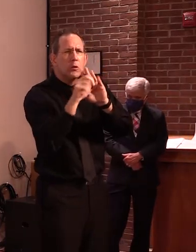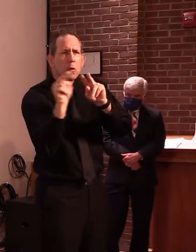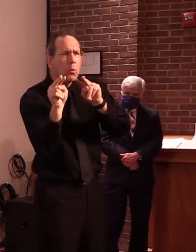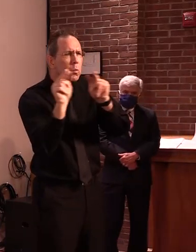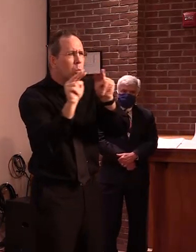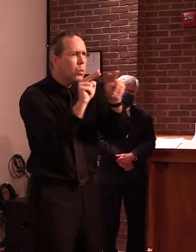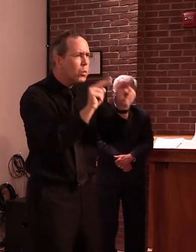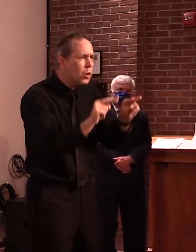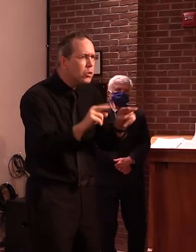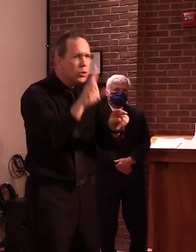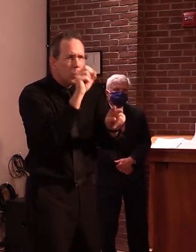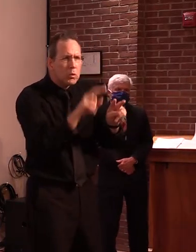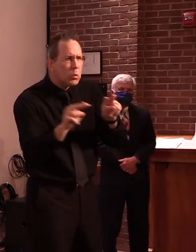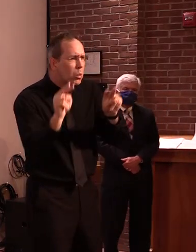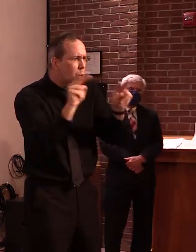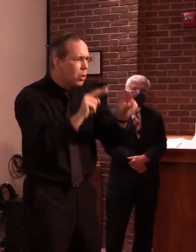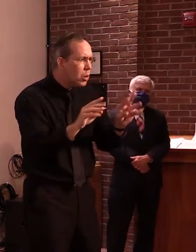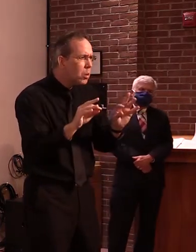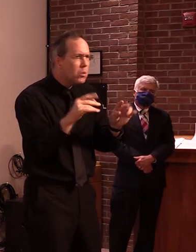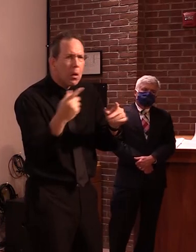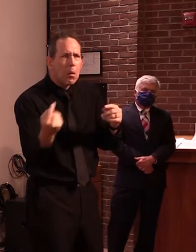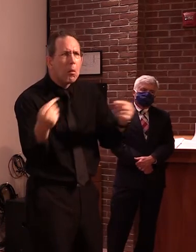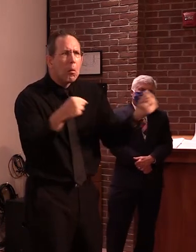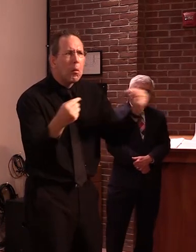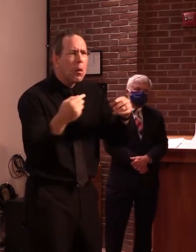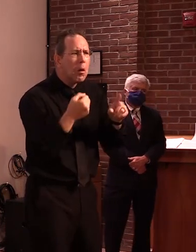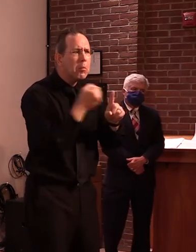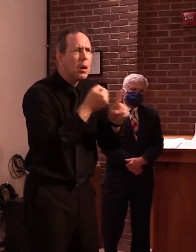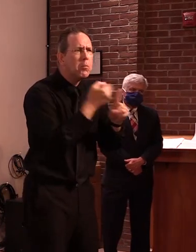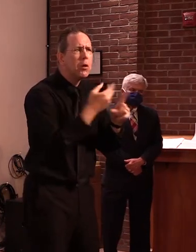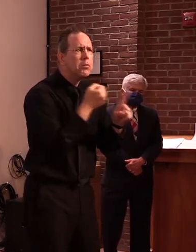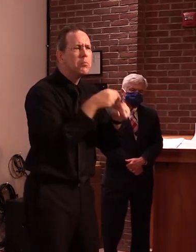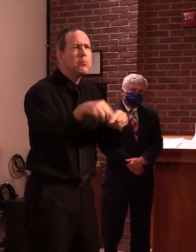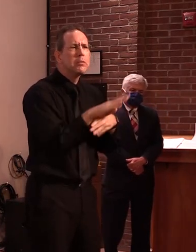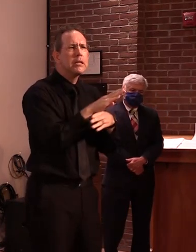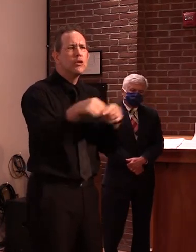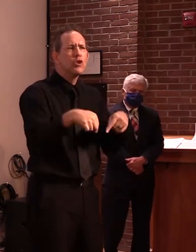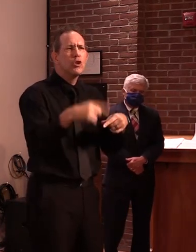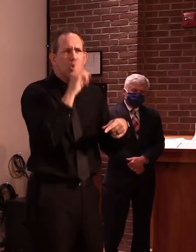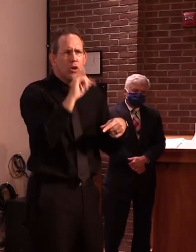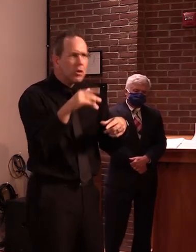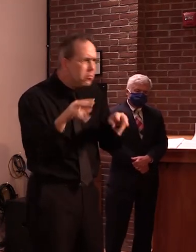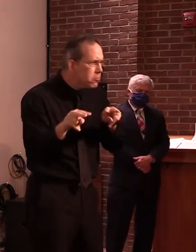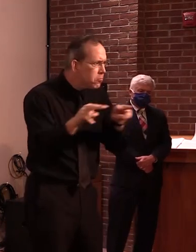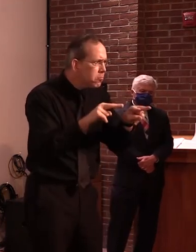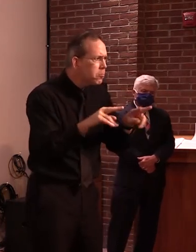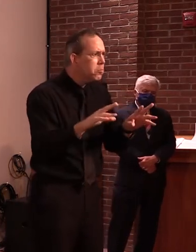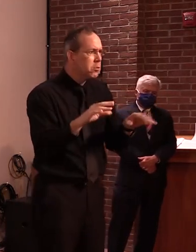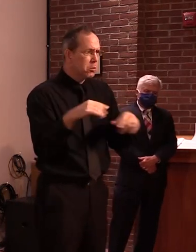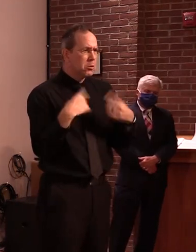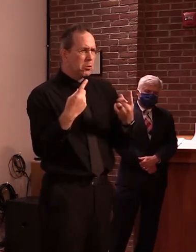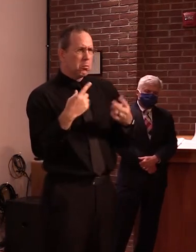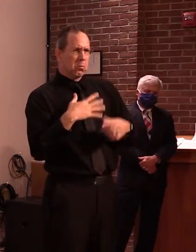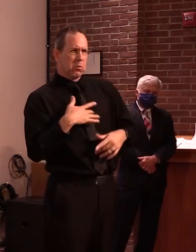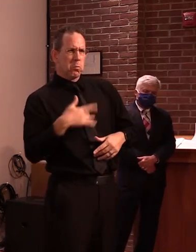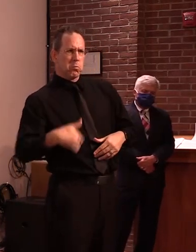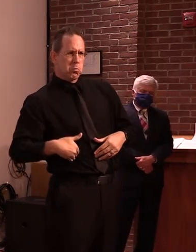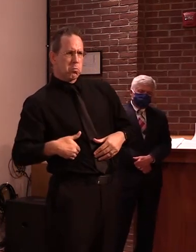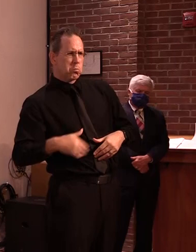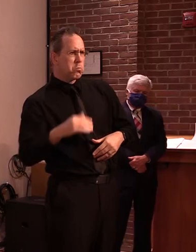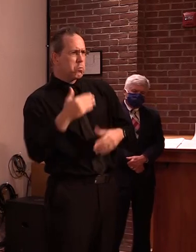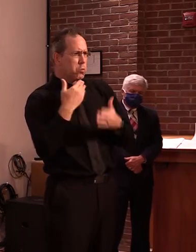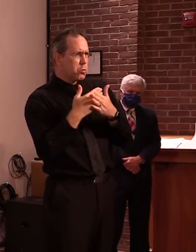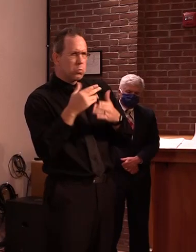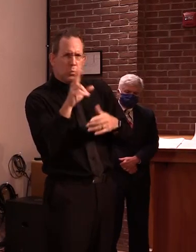it could have on us here in Vermont. And while I'm still concerned with what we're seeing nationally, our